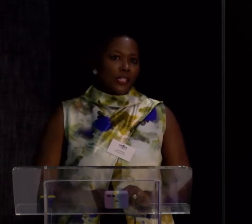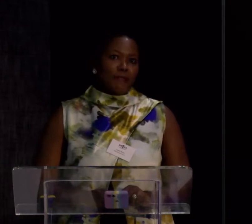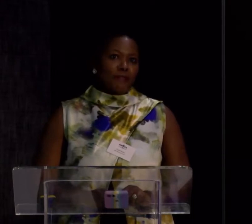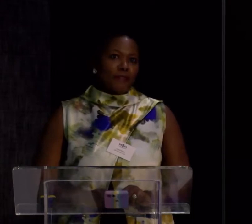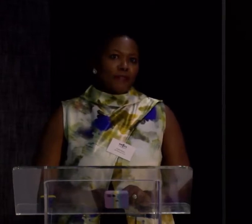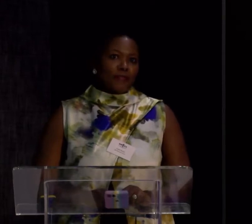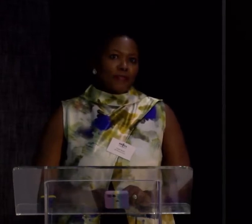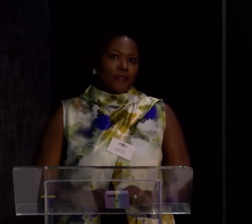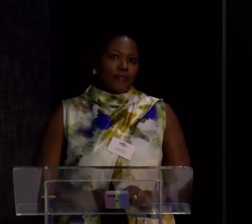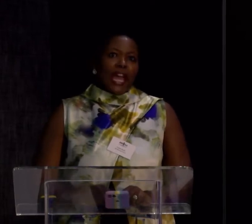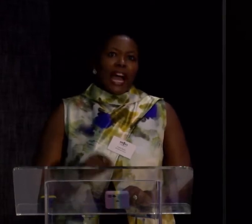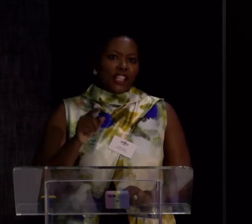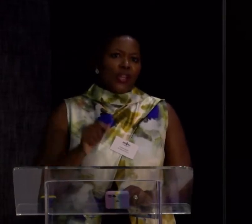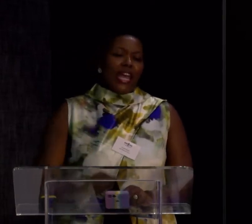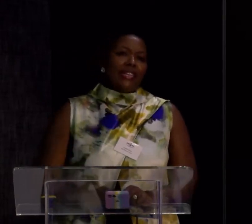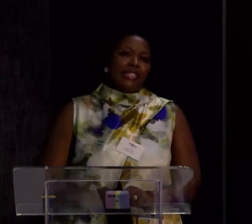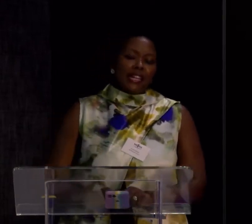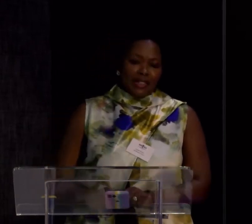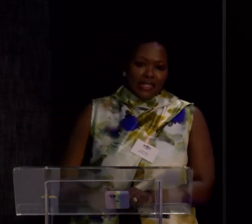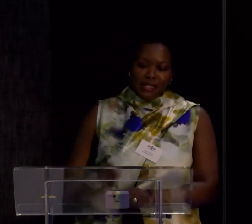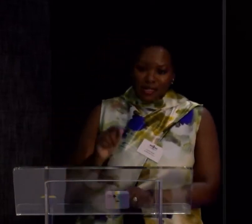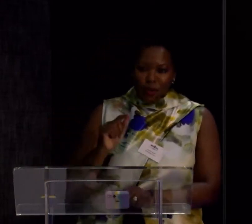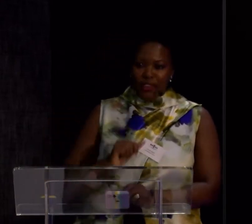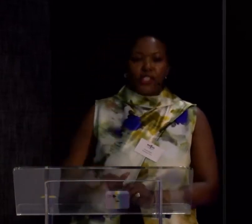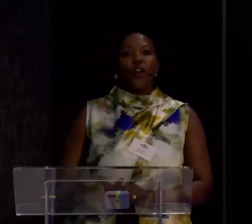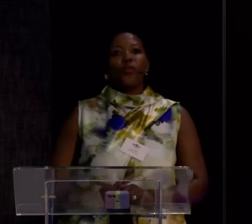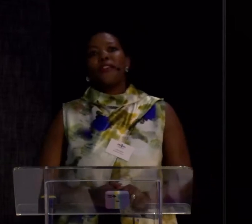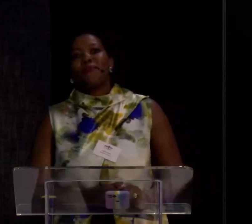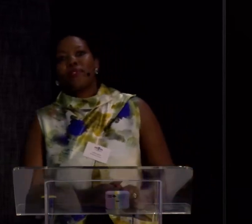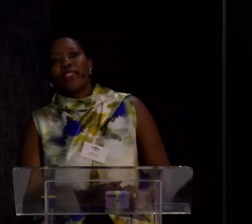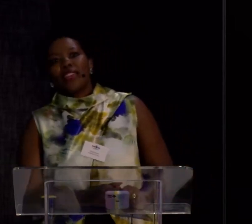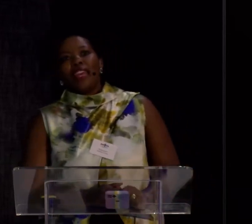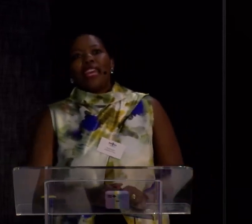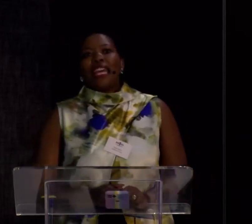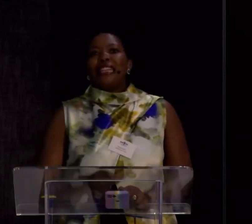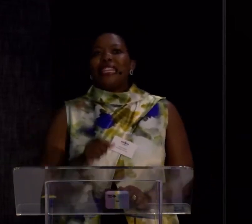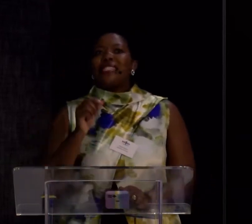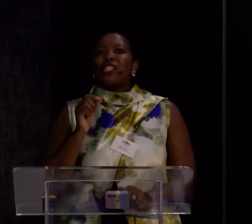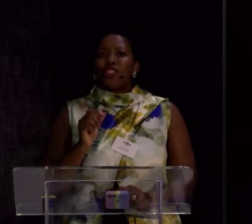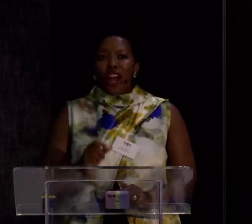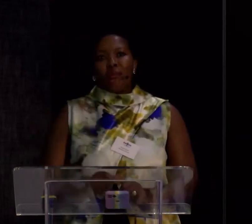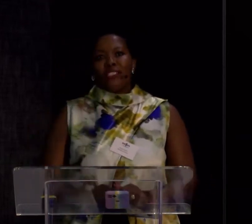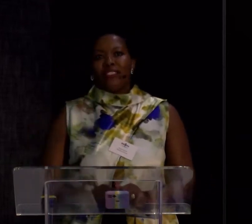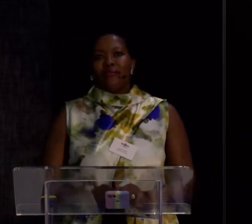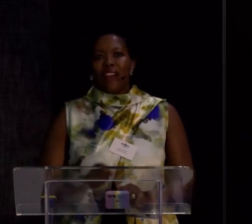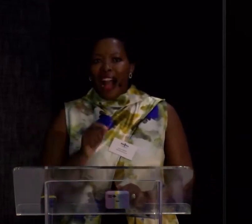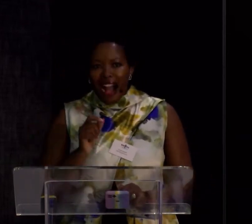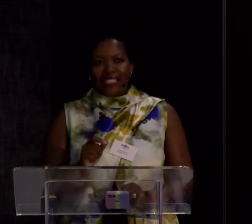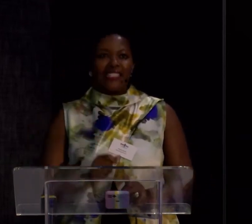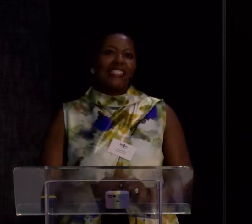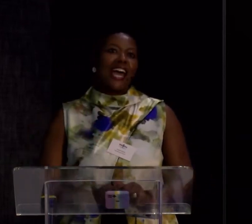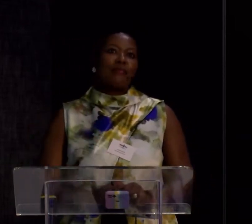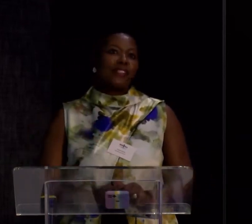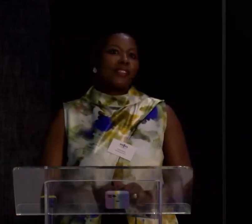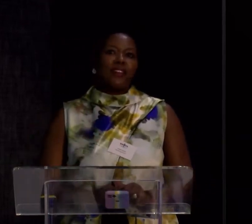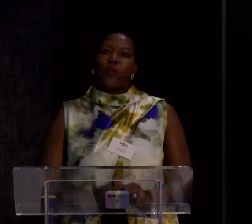organizations. I just want to end this with this quote. In these troubled,